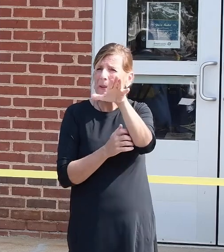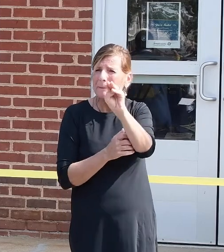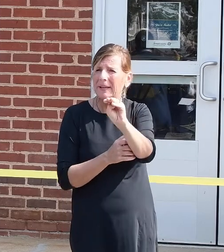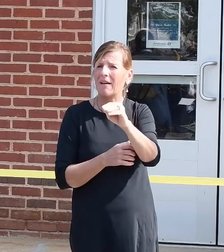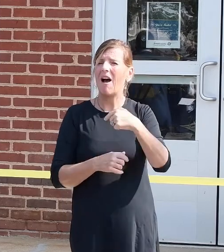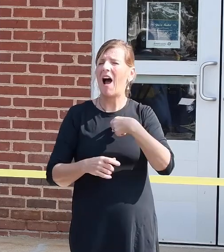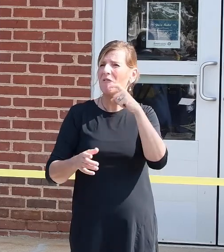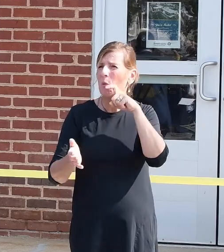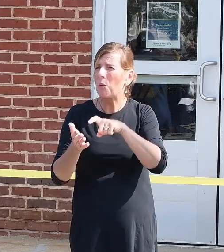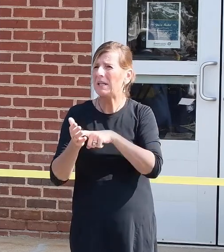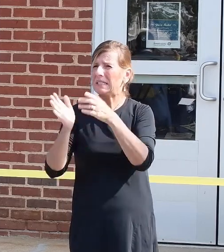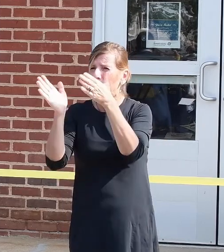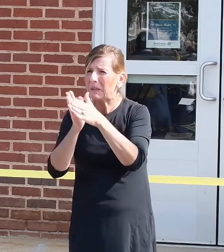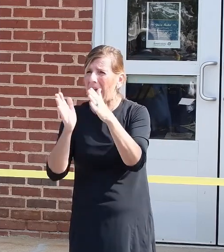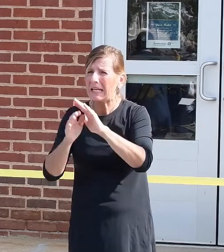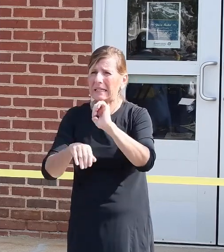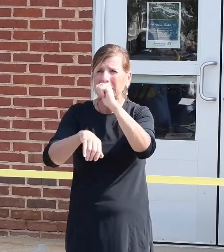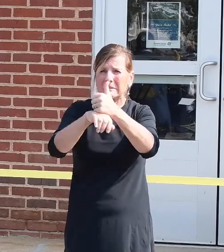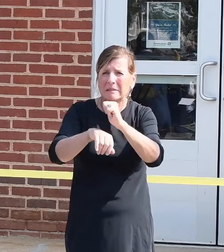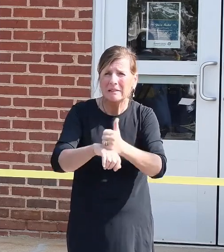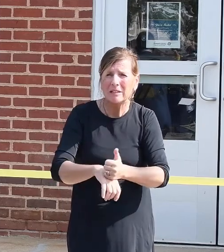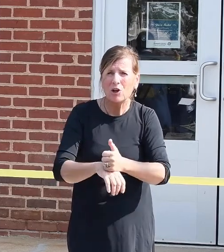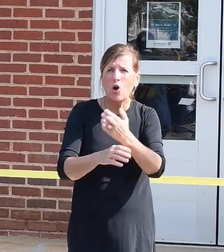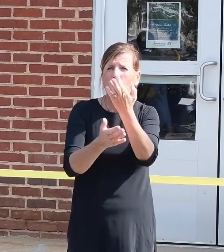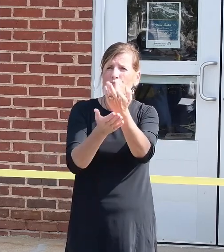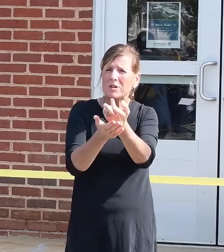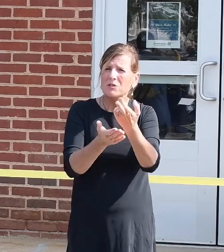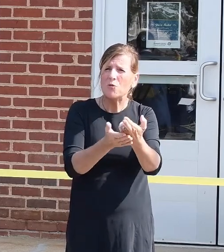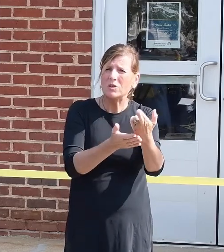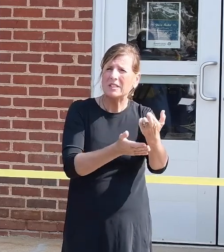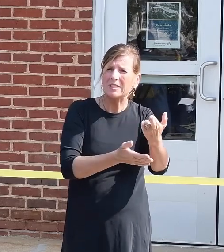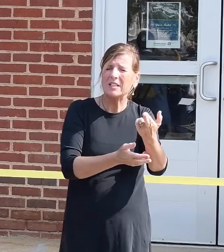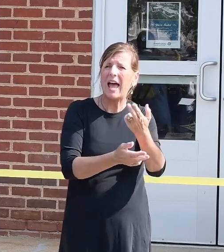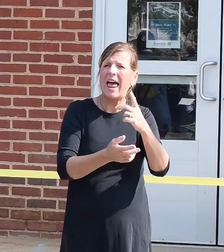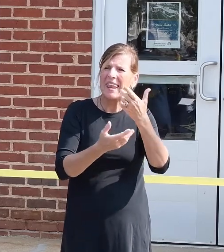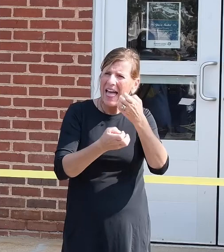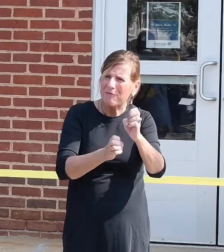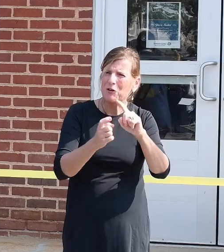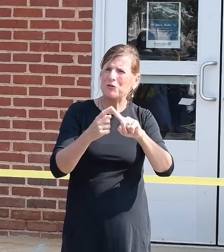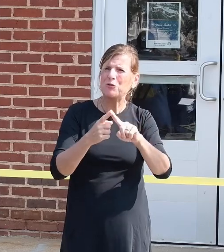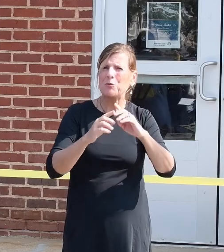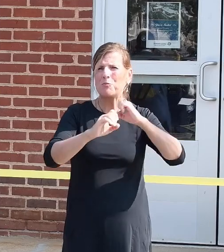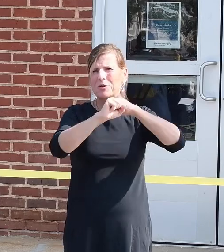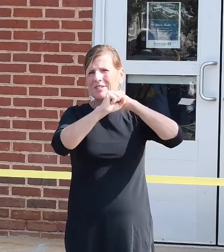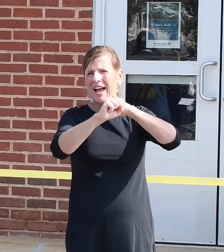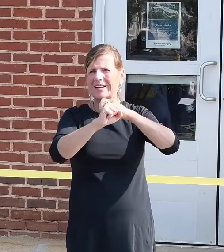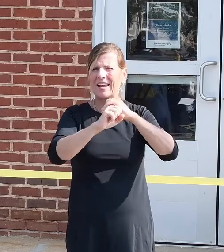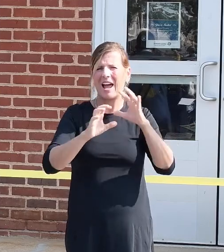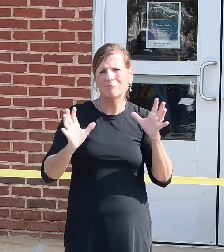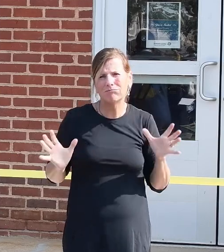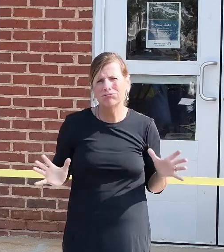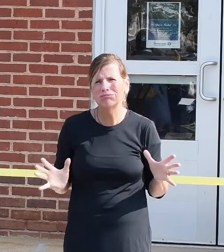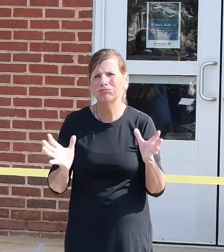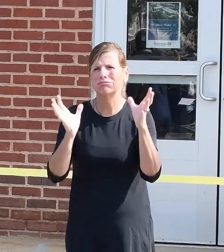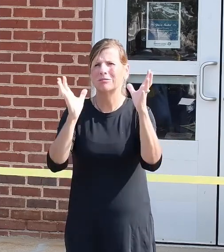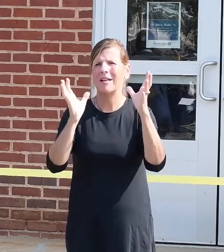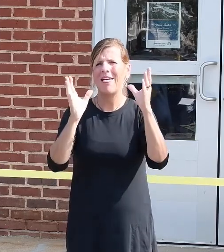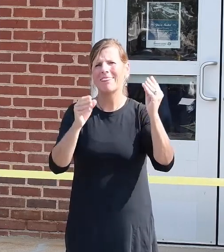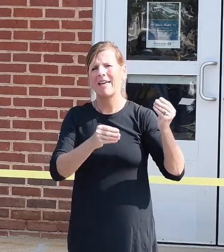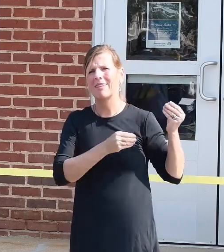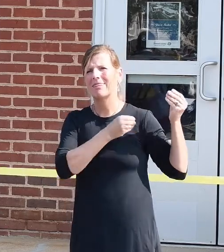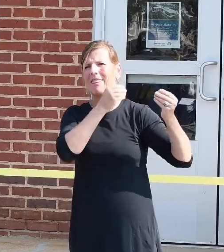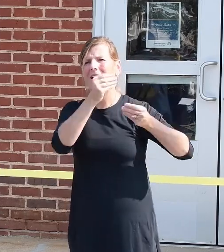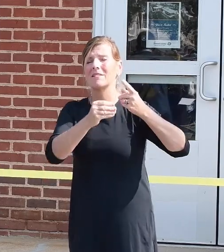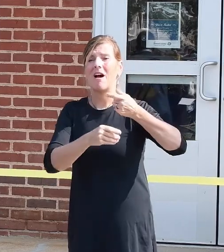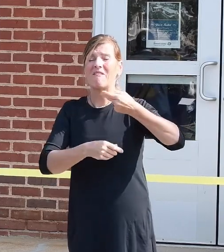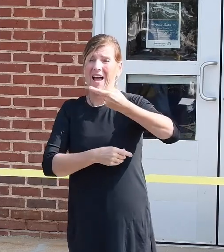planning, assemblage of resources, and continuity of effort needed to protect and amplify the legacy of Howard County's only African American